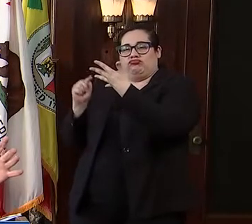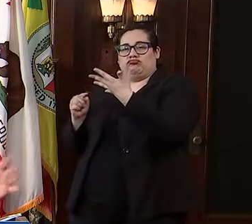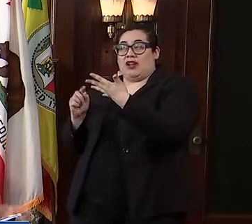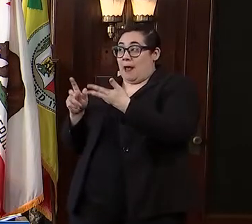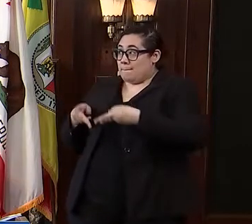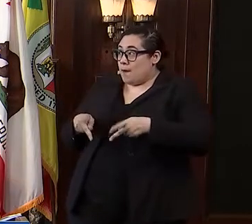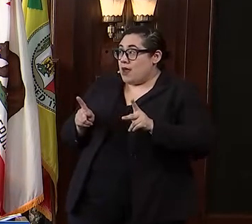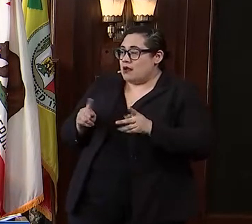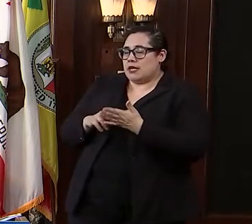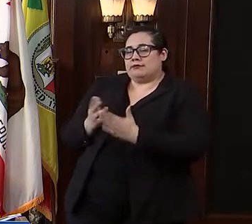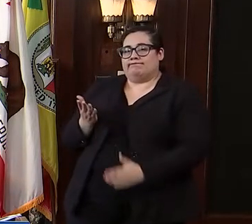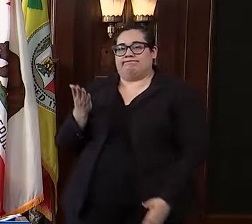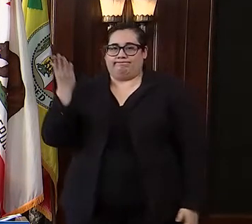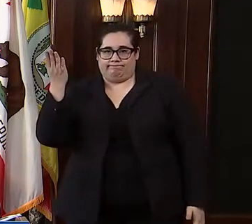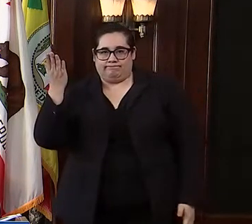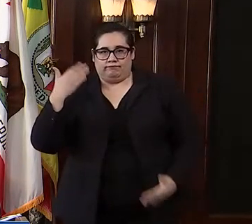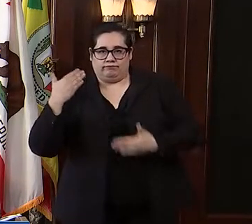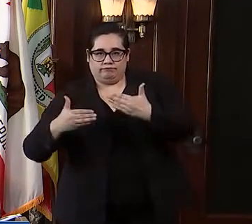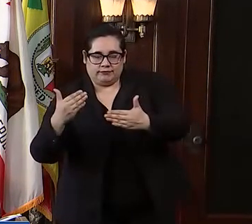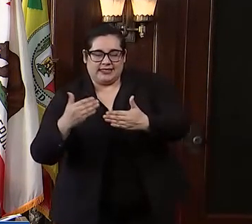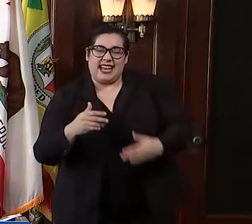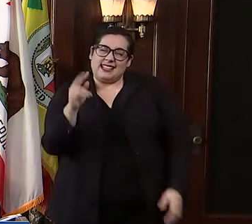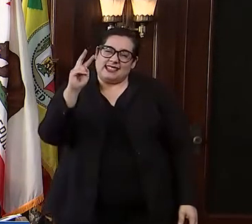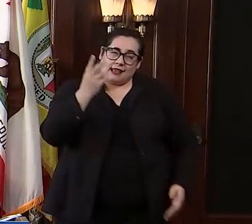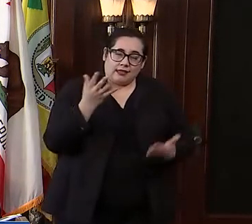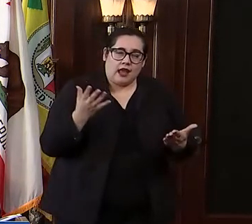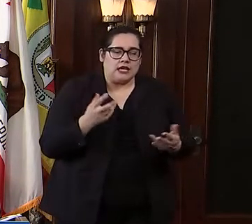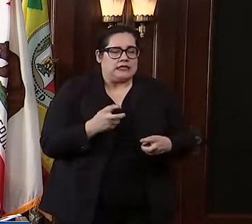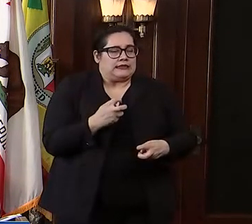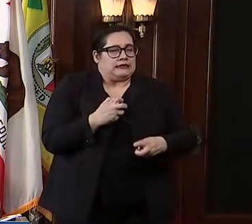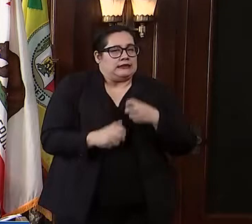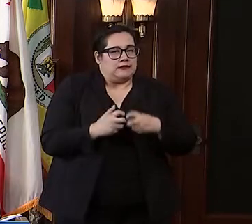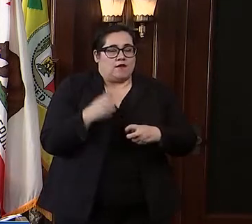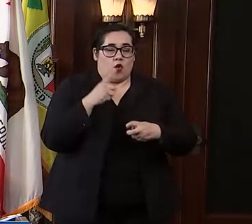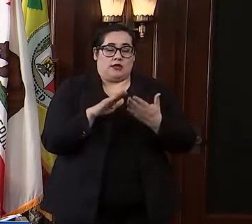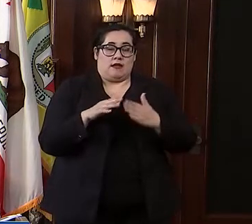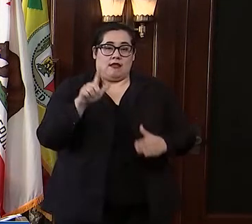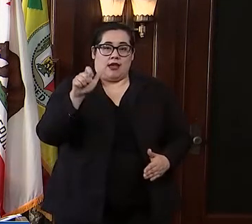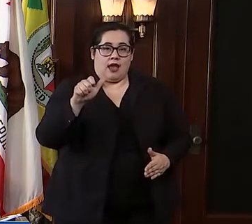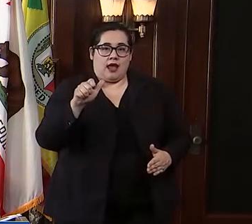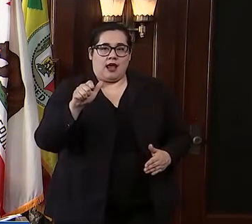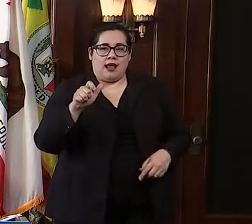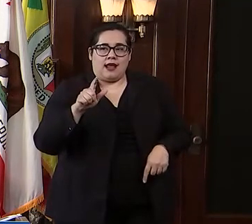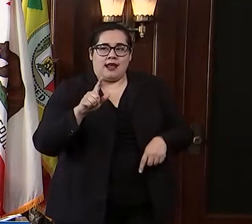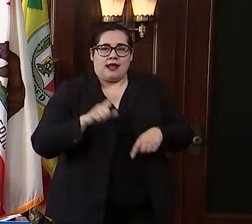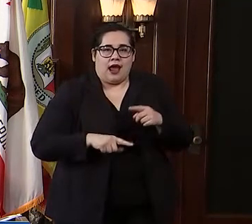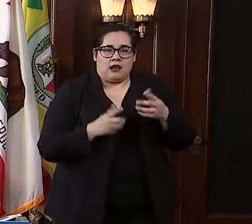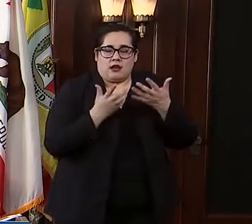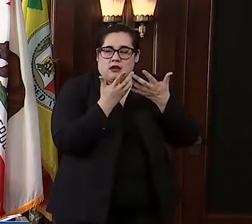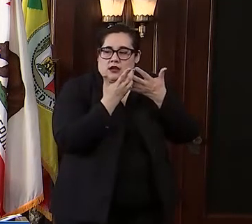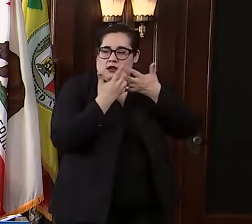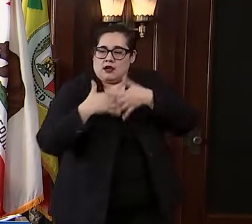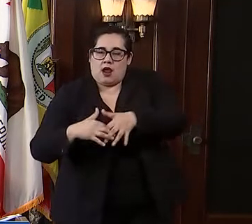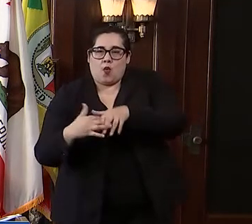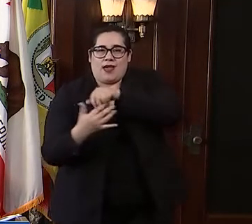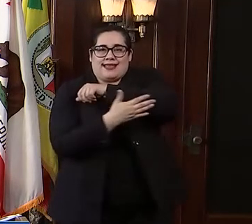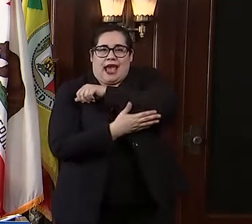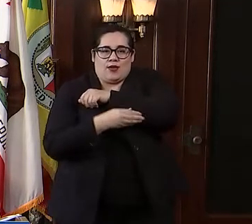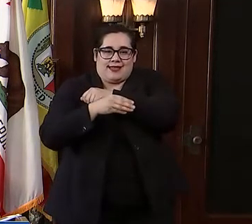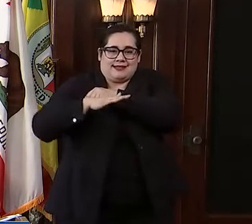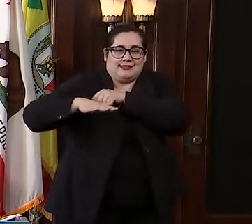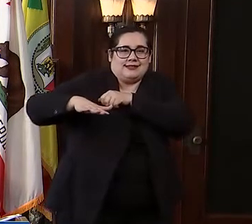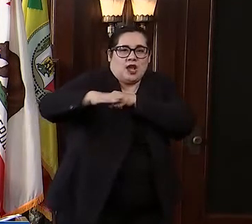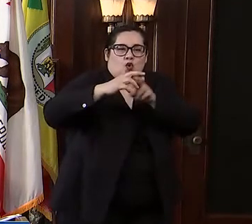and submitted. Second, it's very difficult for Los Angeles not to go in concert with the counties of this region.